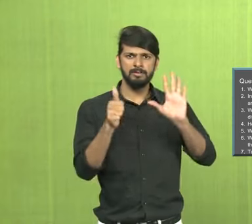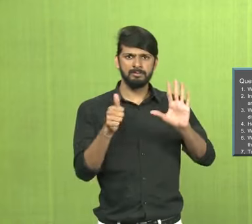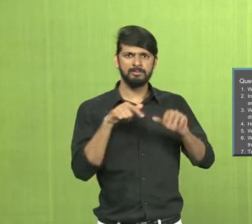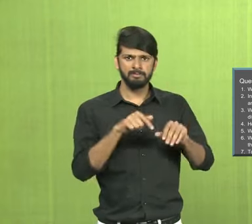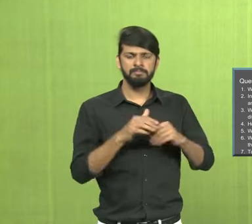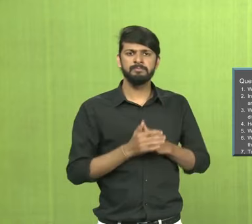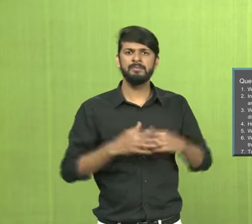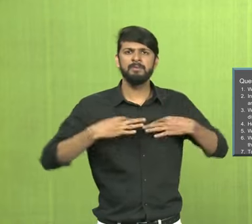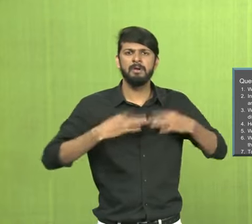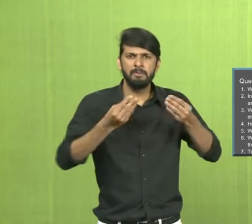Question number 6,